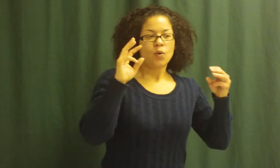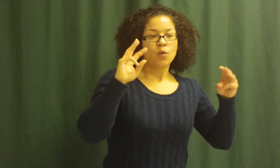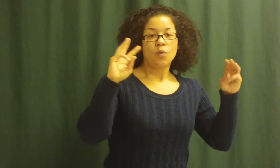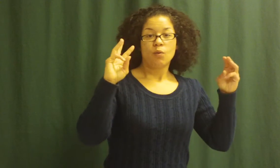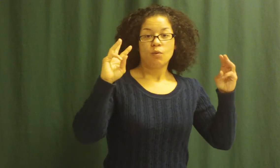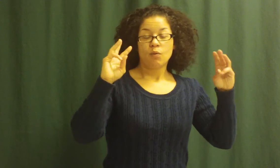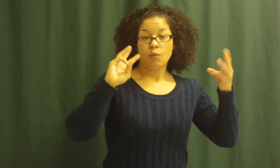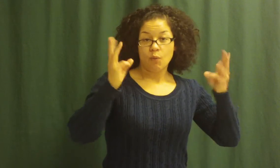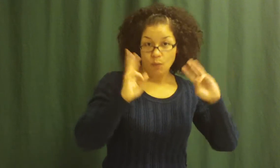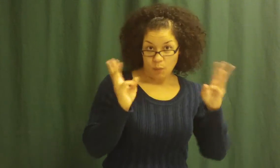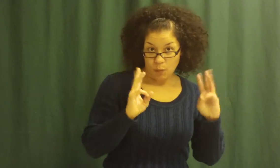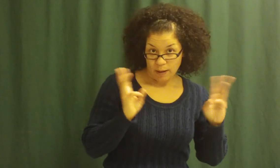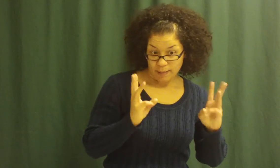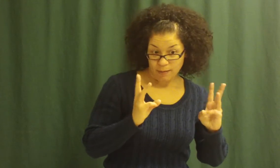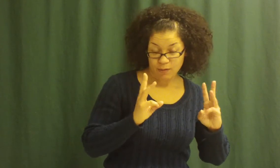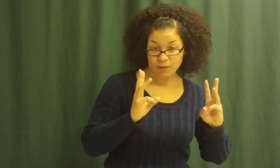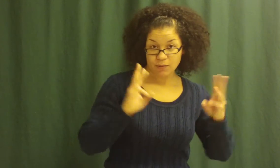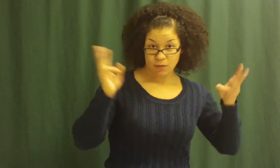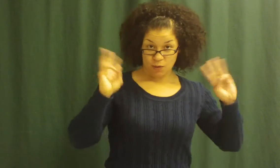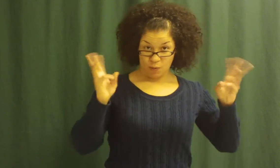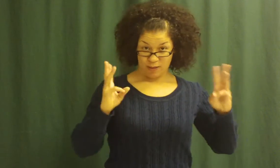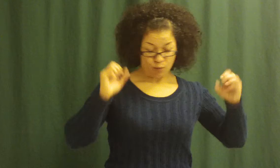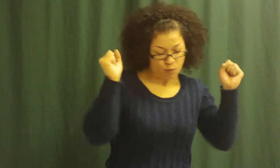those living in desert cultures.